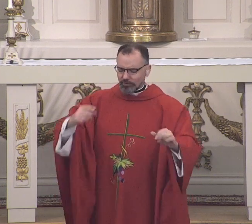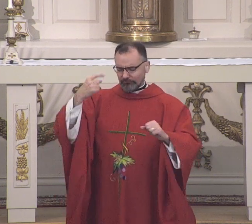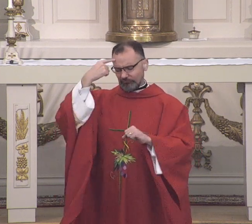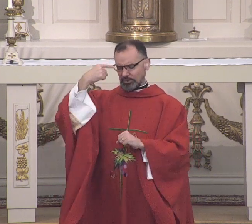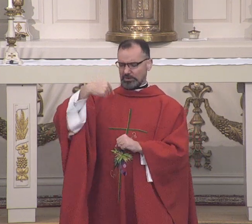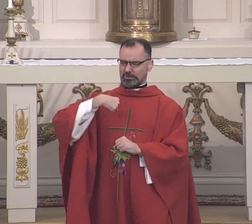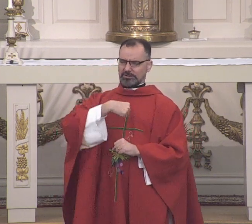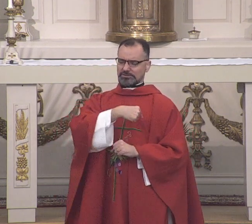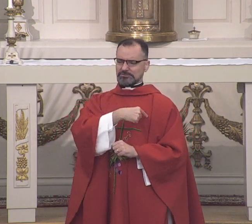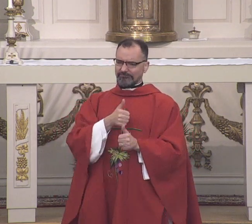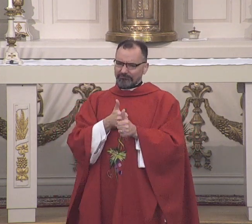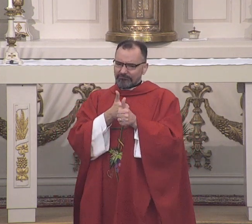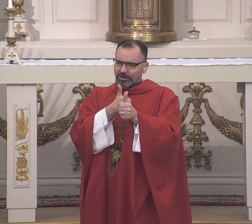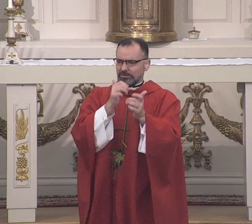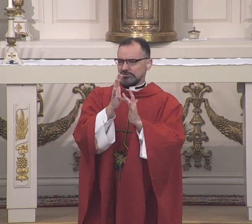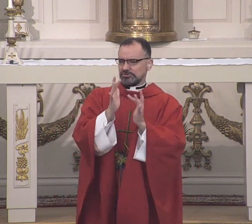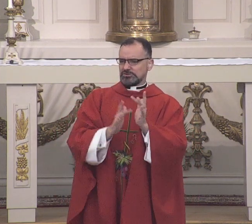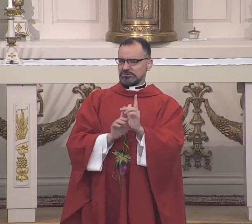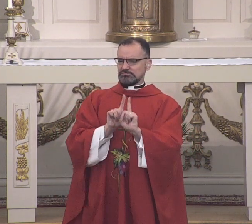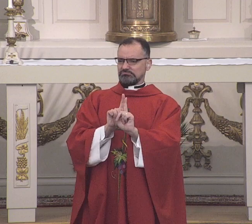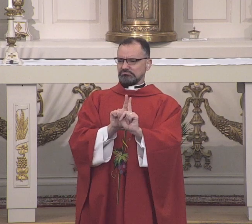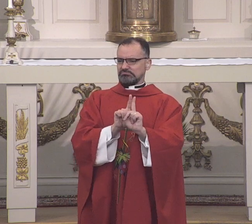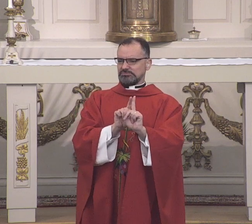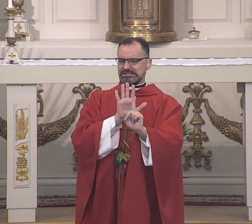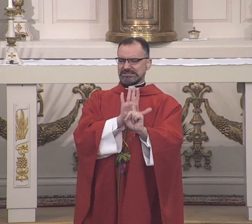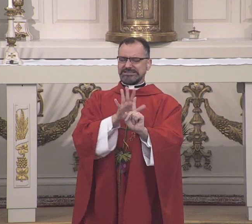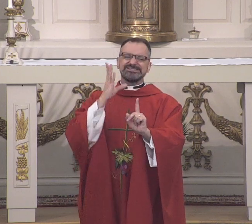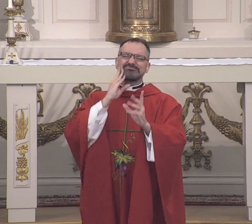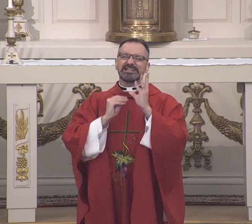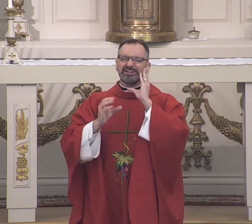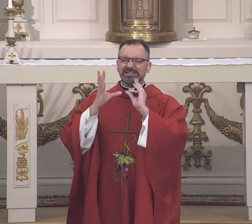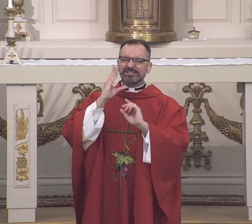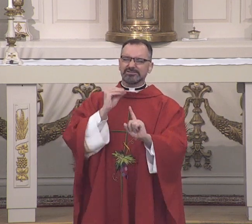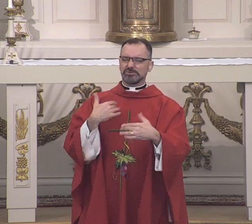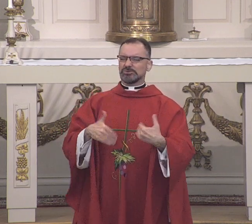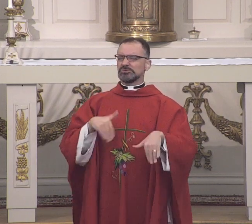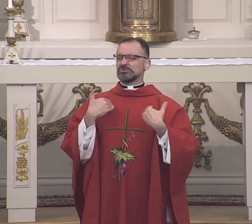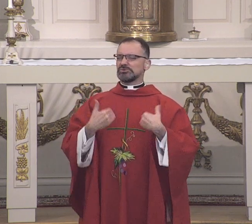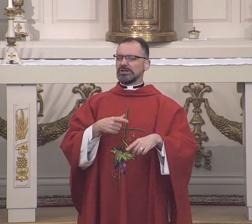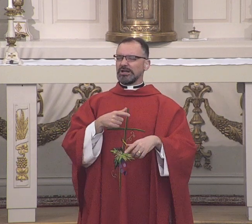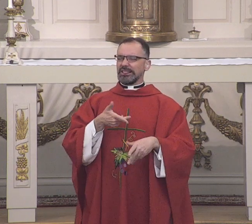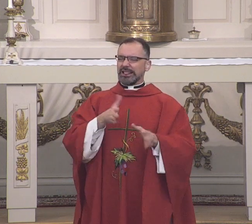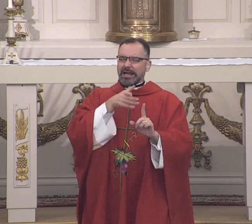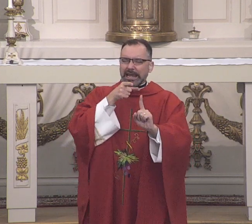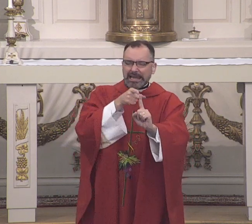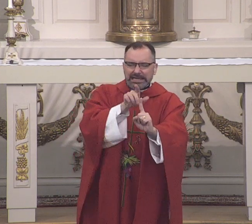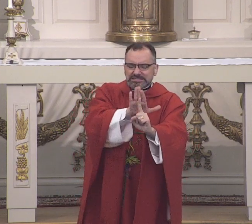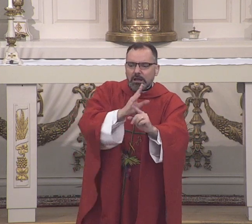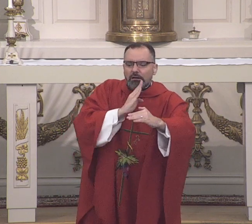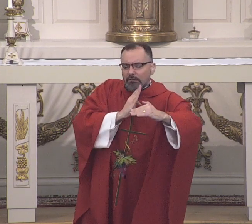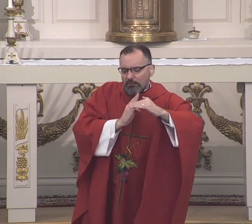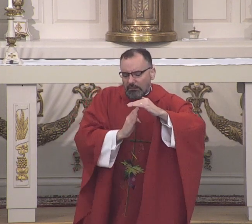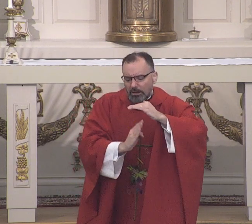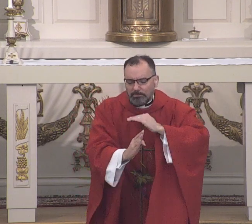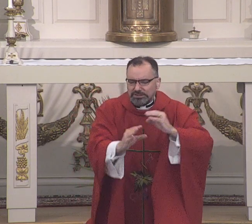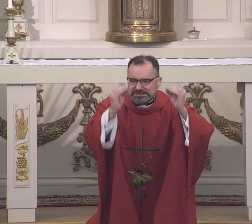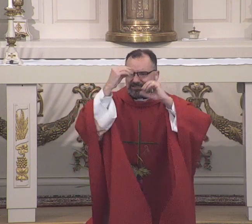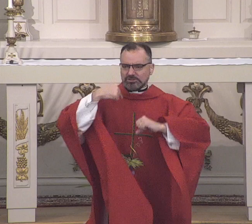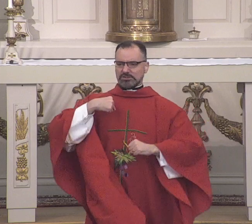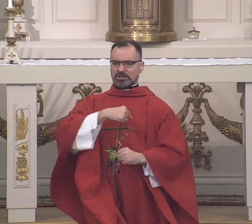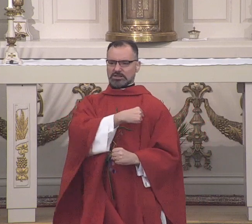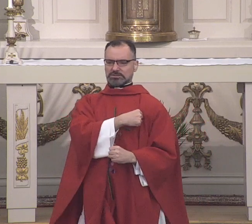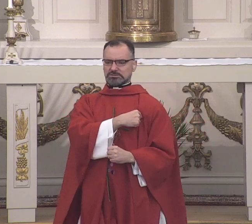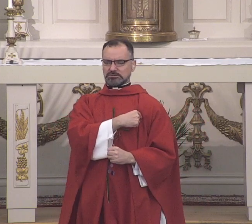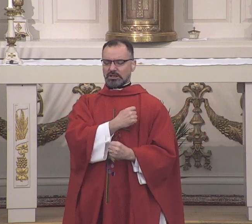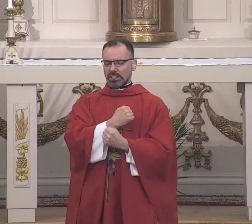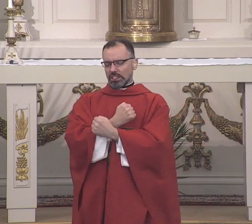Week, it's an opportunity for us to follow Jesus. His experiences that happened to him